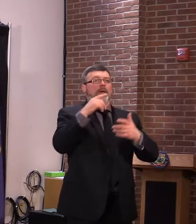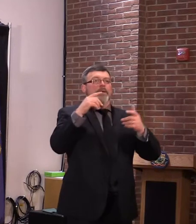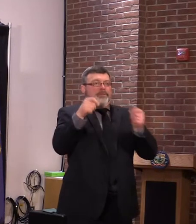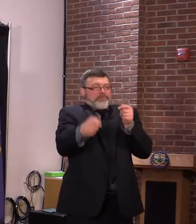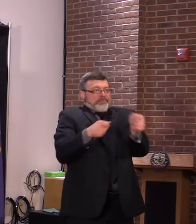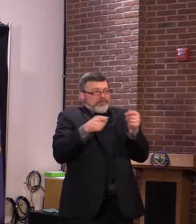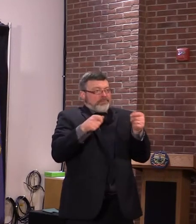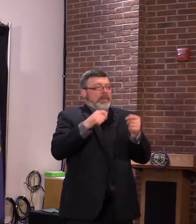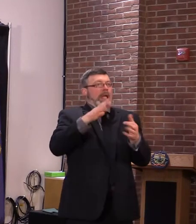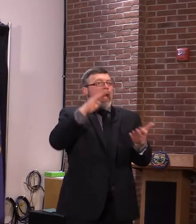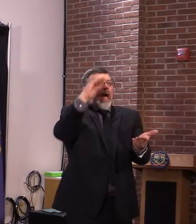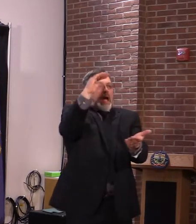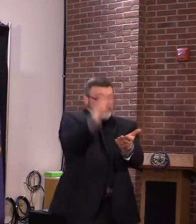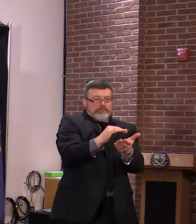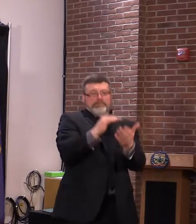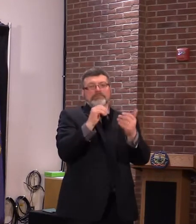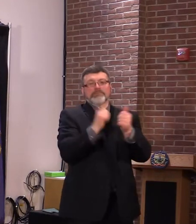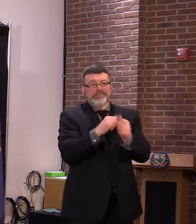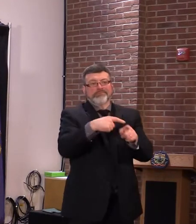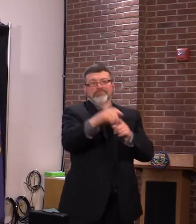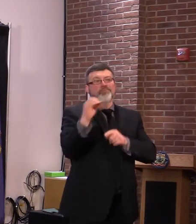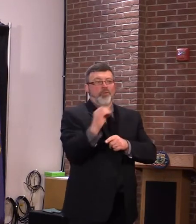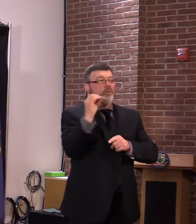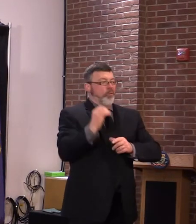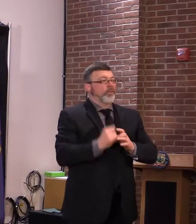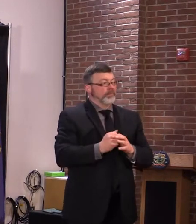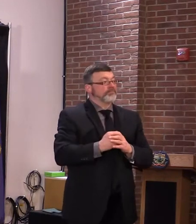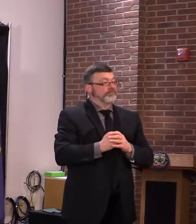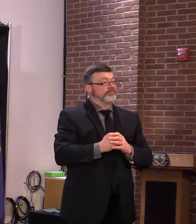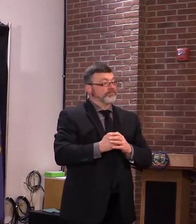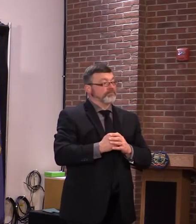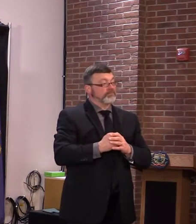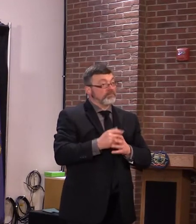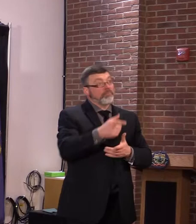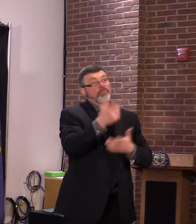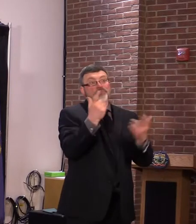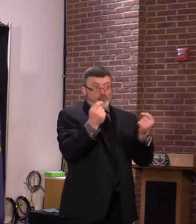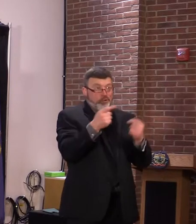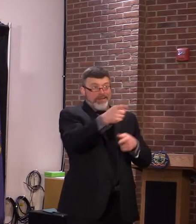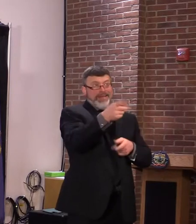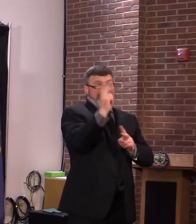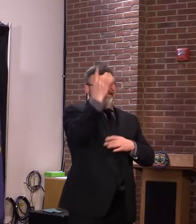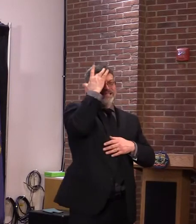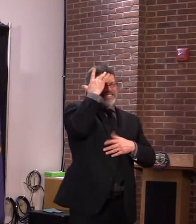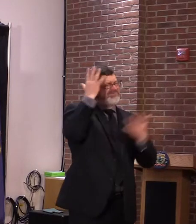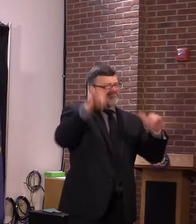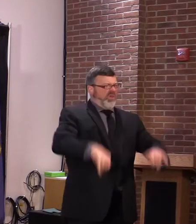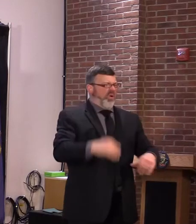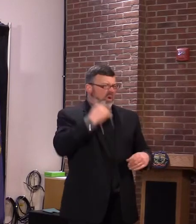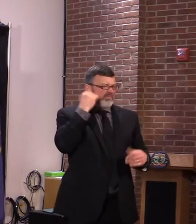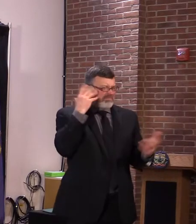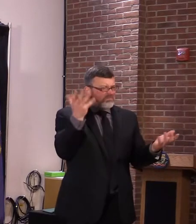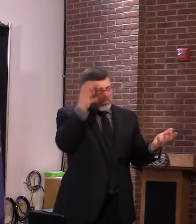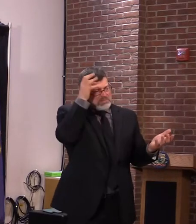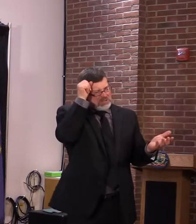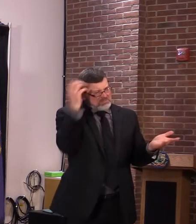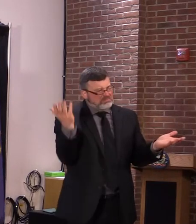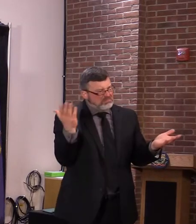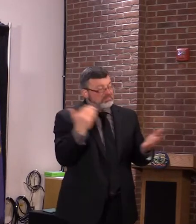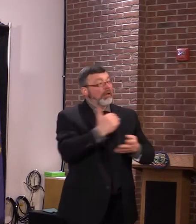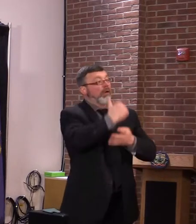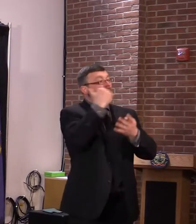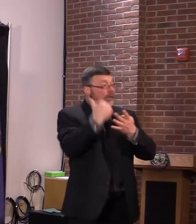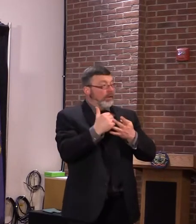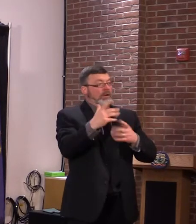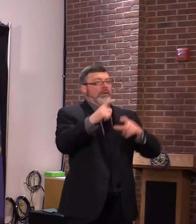it's critical to stay home if you feel sick, wear a mask indoors, avoid crowds, and gather safely. Help encourage